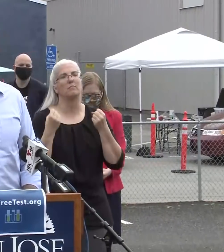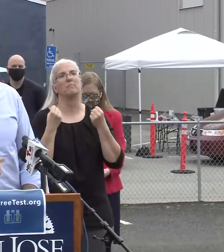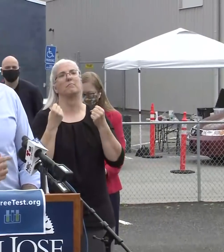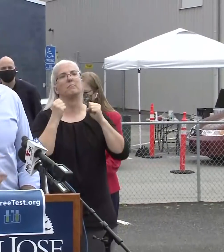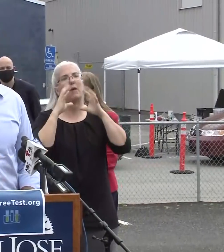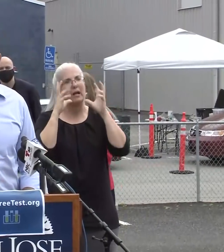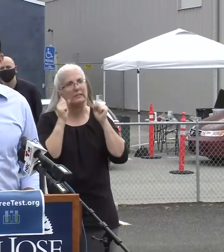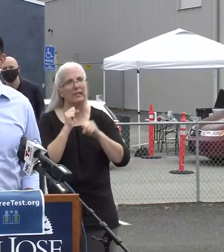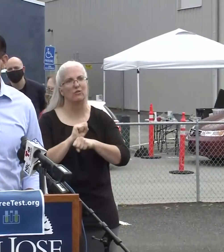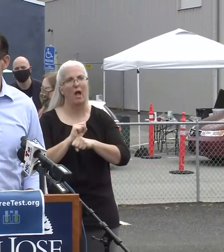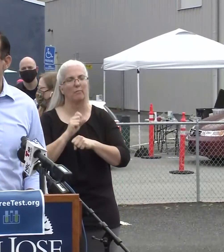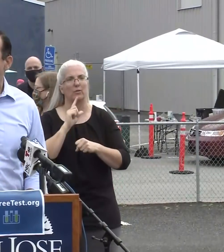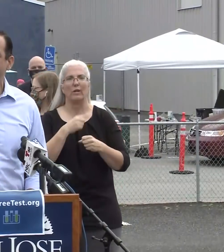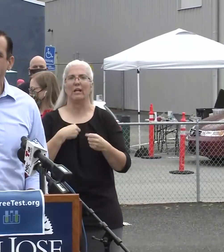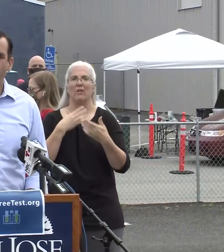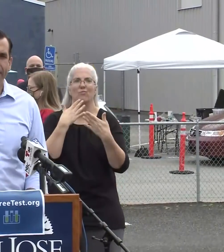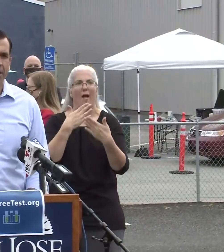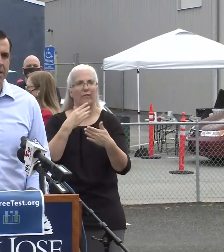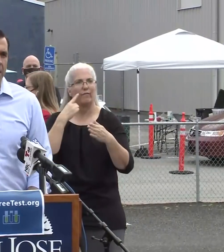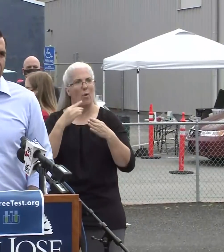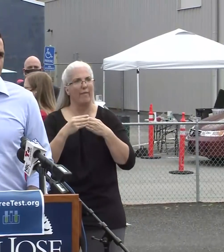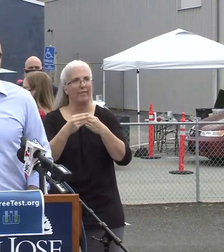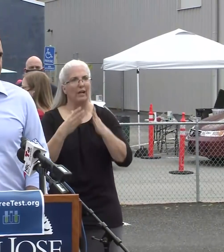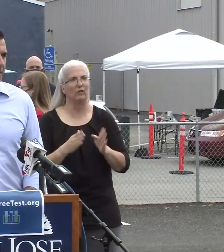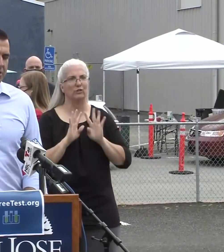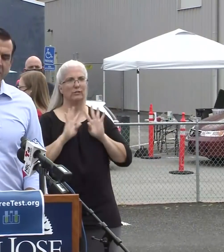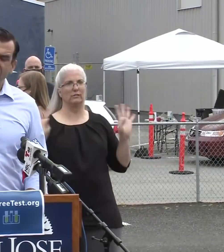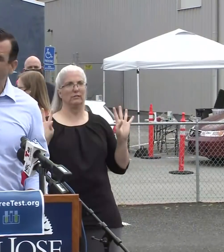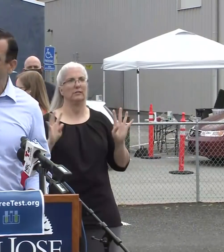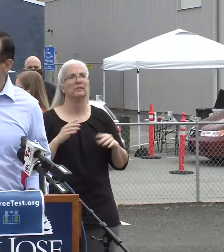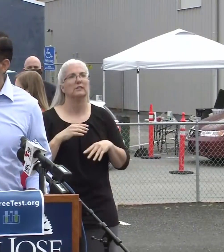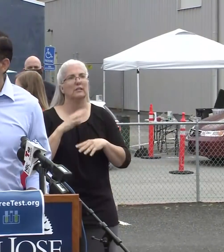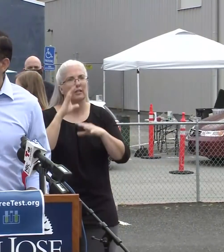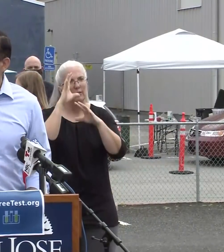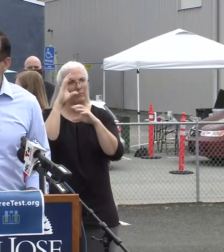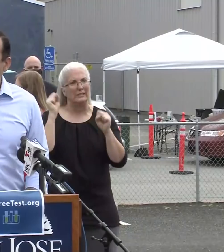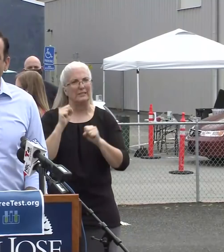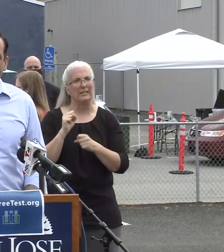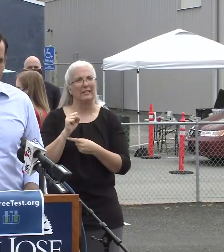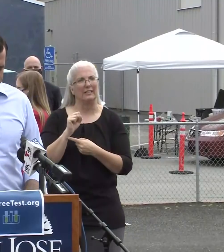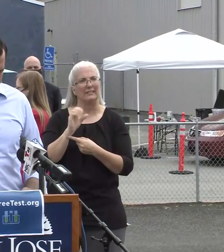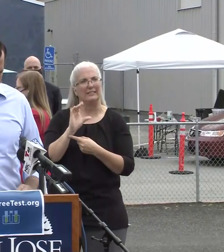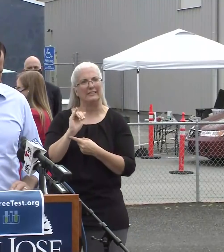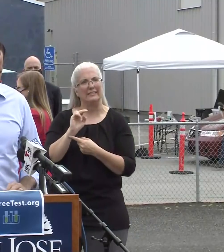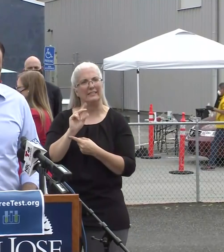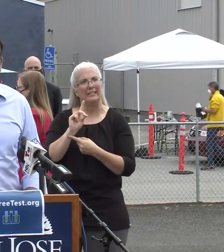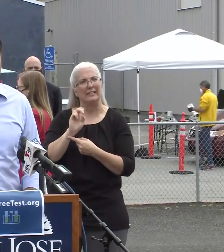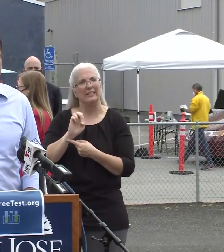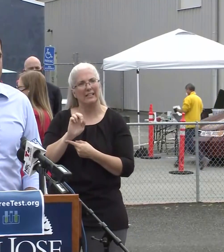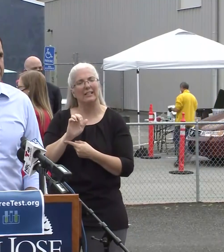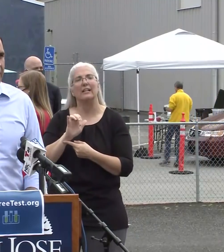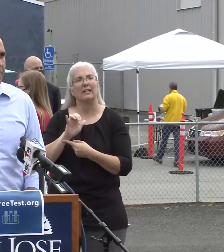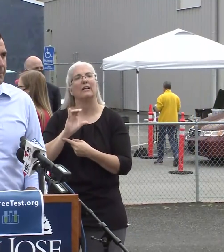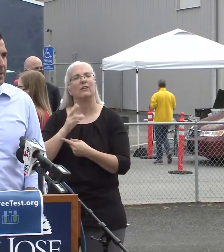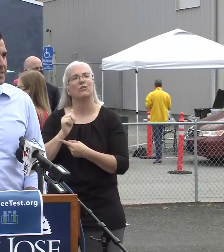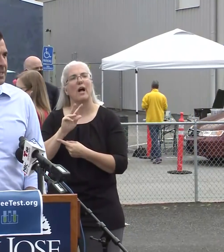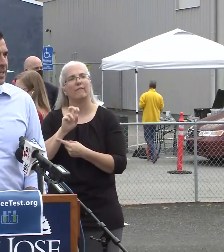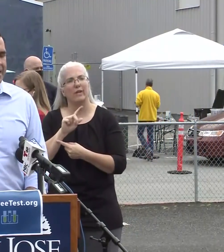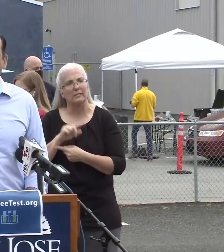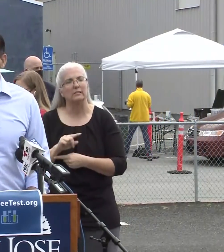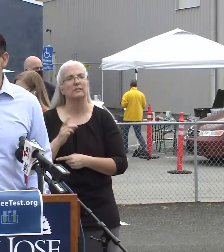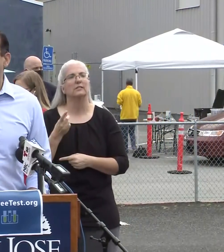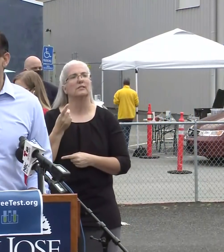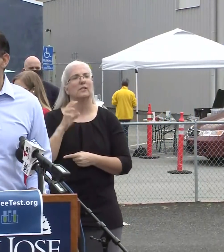the folks who are standing behind me, President Cindy Chavez, Marty Fenster-Shive, who just came back out of retirement, failed miserably at retirement, but